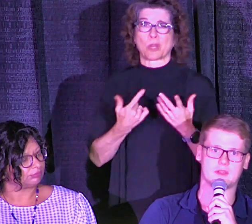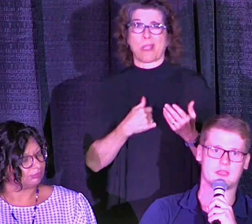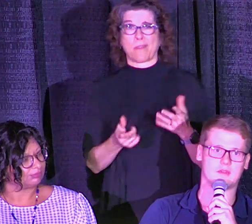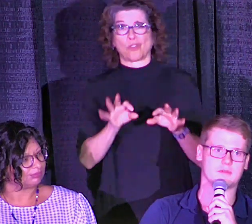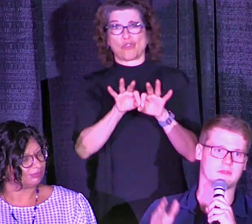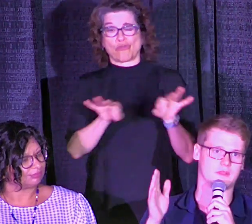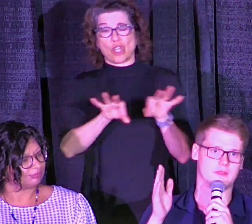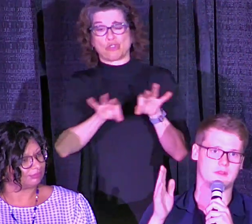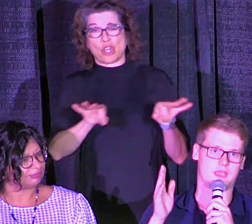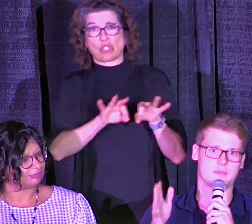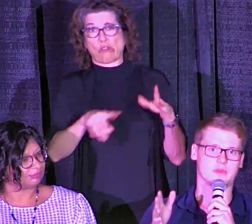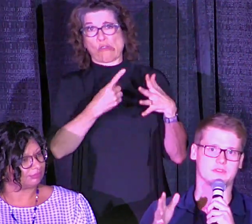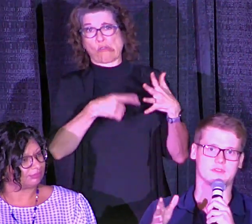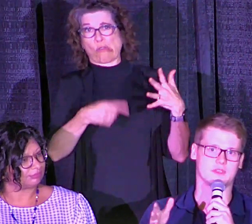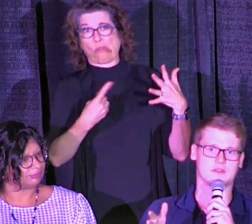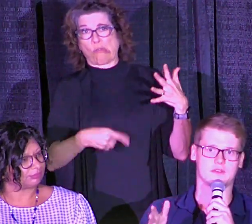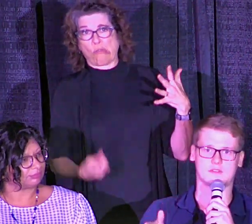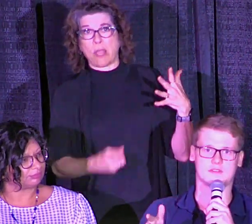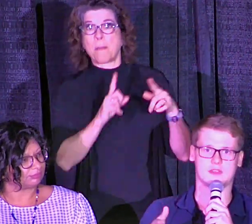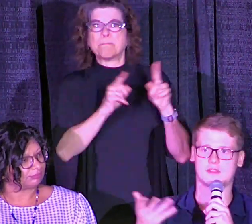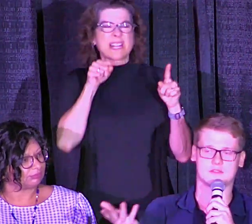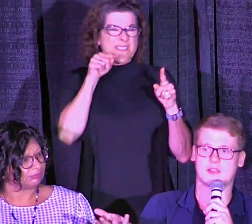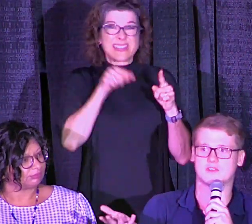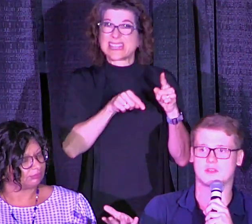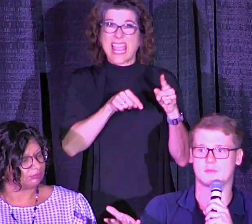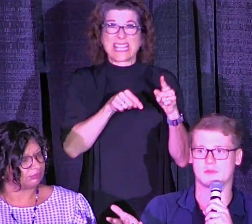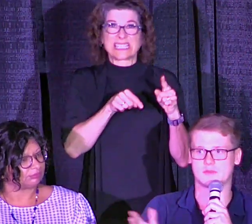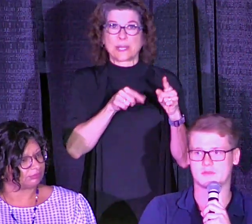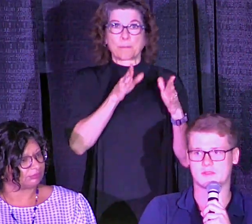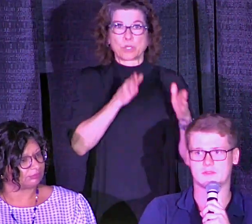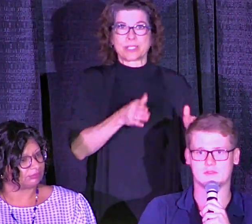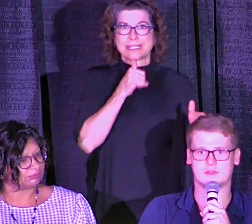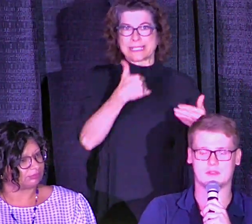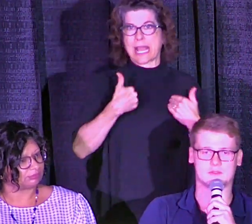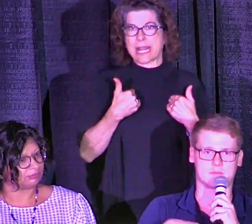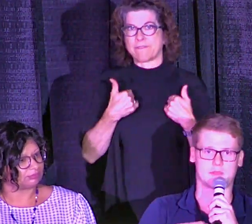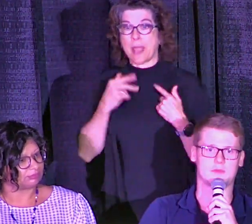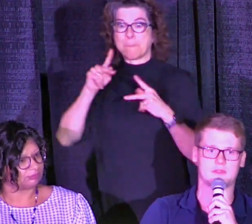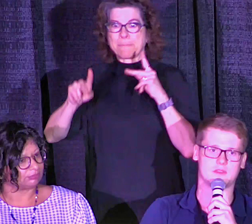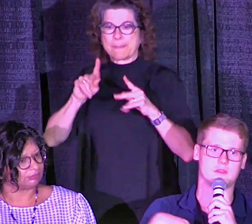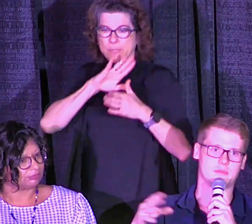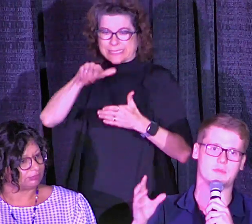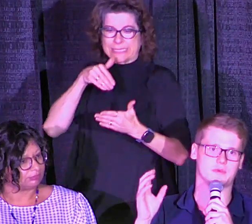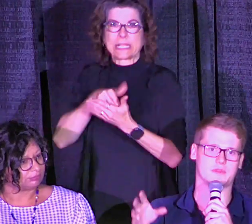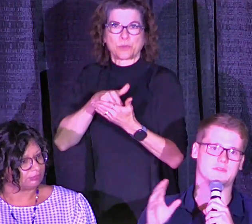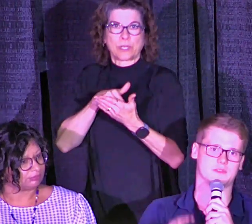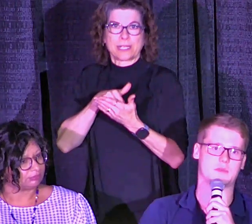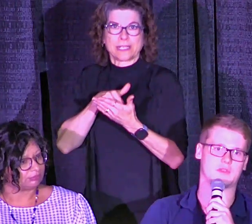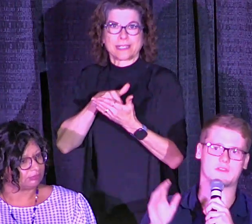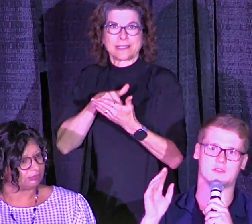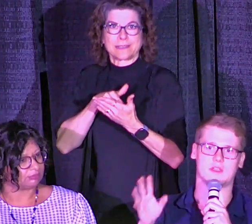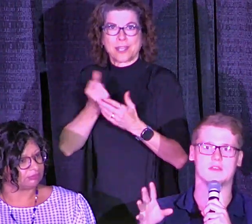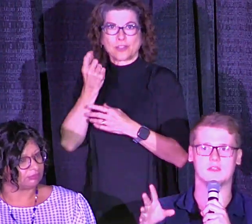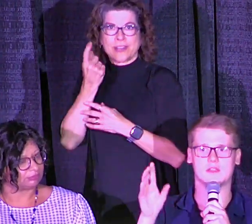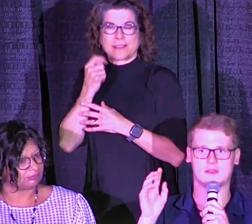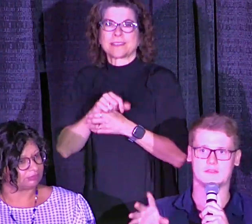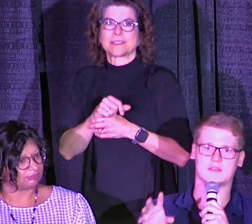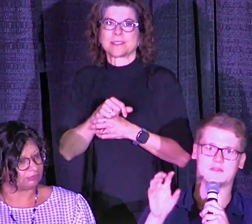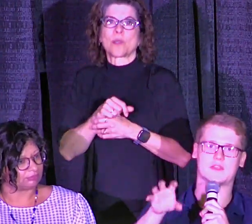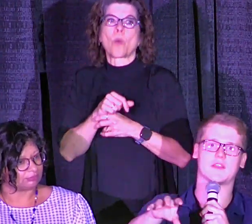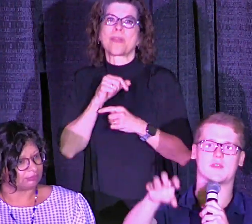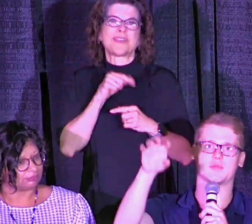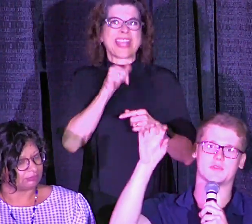but if you don't have that person-centered understanding, that's not trainable. It's something within you, and people with lived experience are great